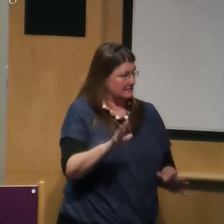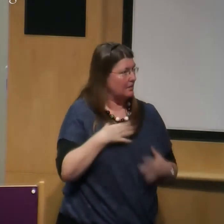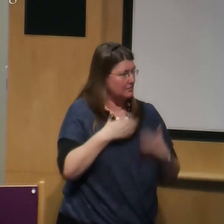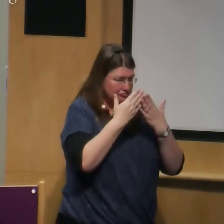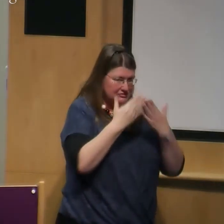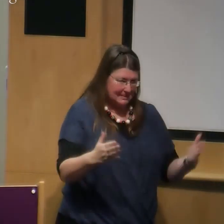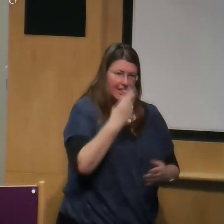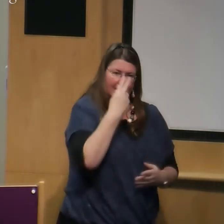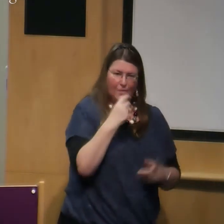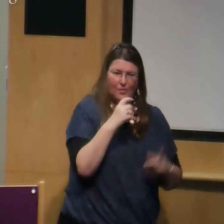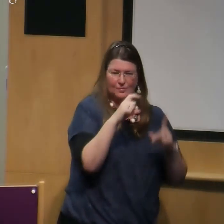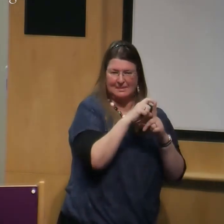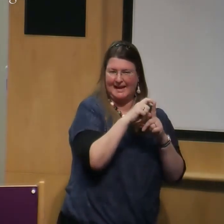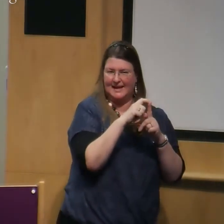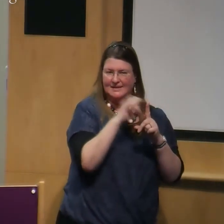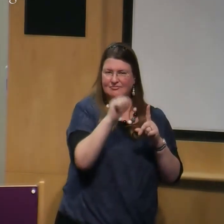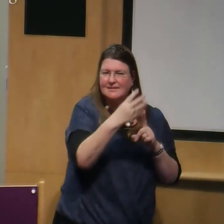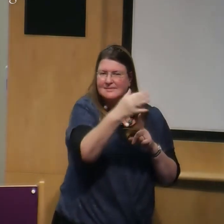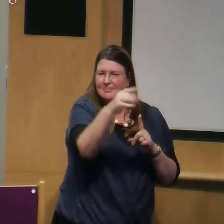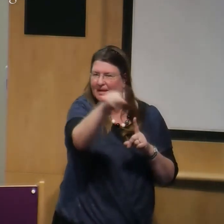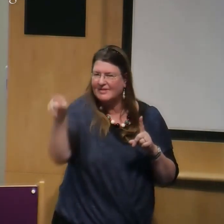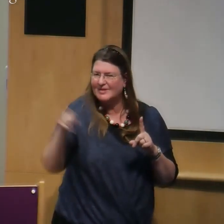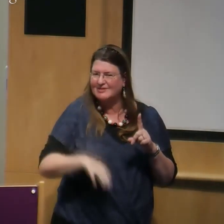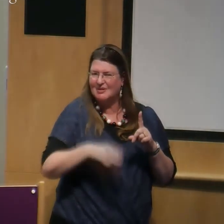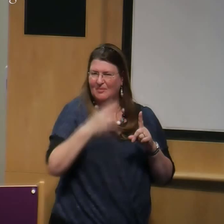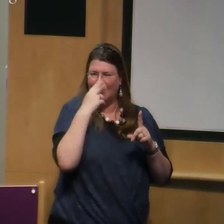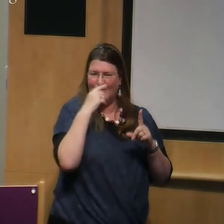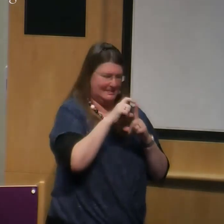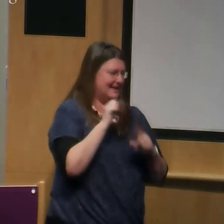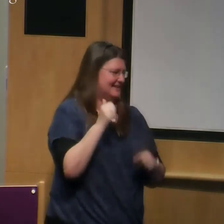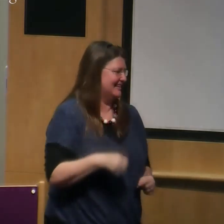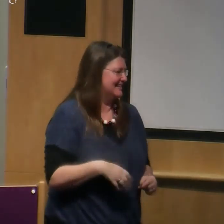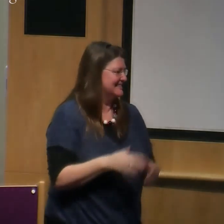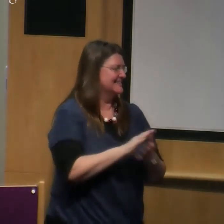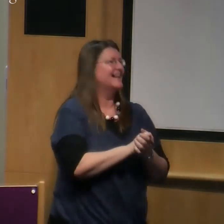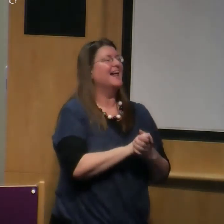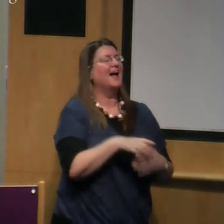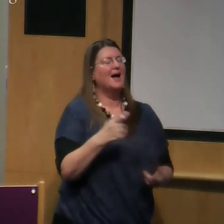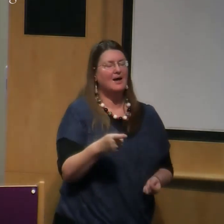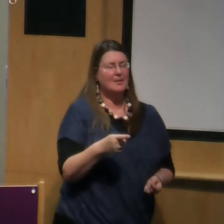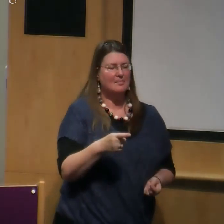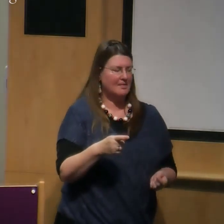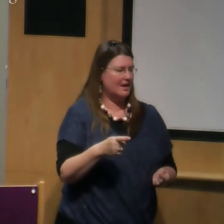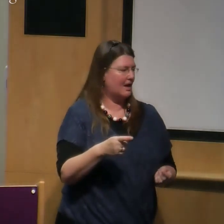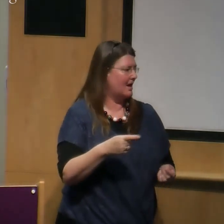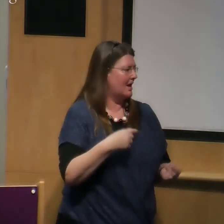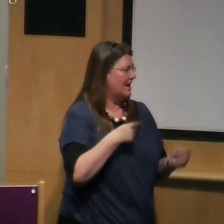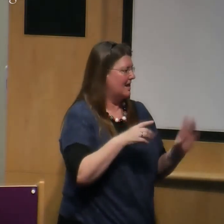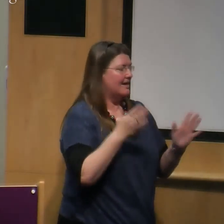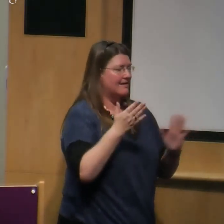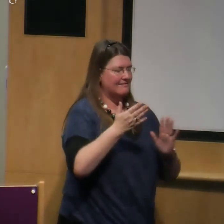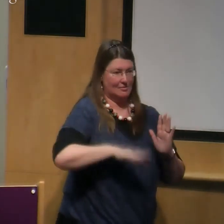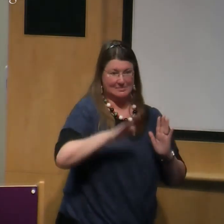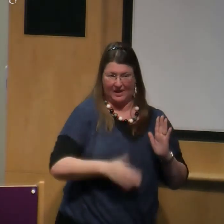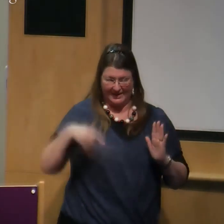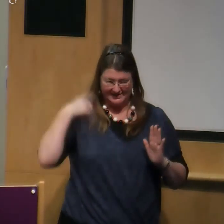this is my sign name, and it's linking into the old Penny that we used to have. I'm